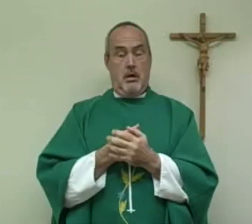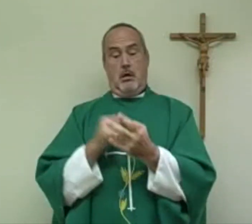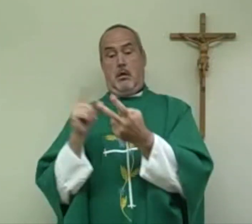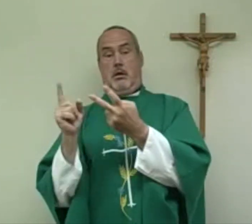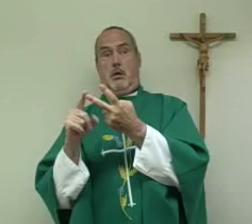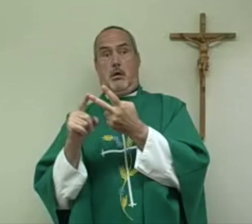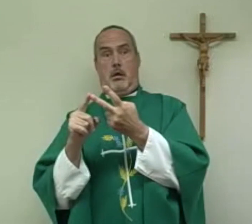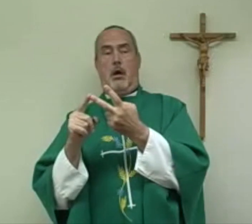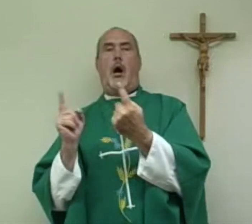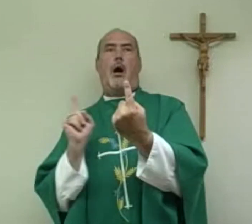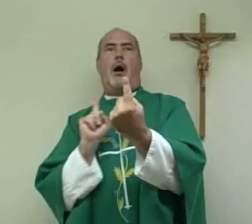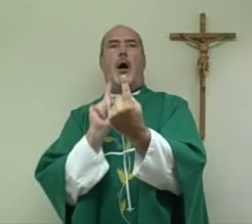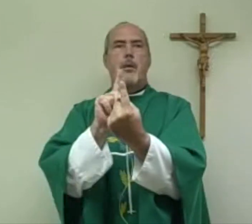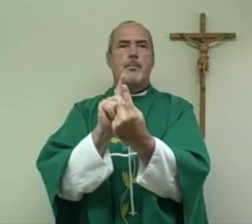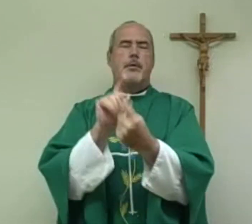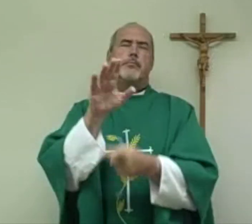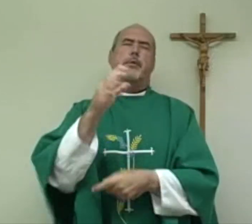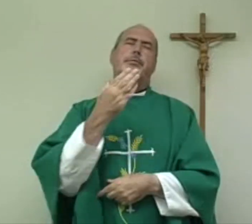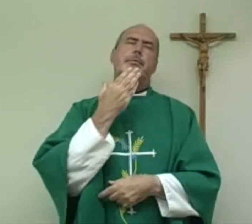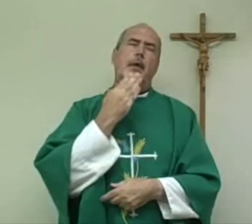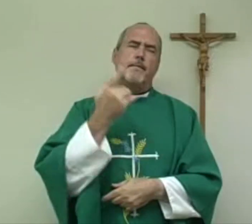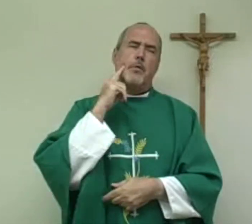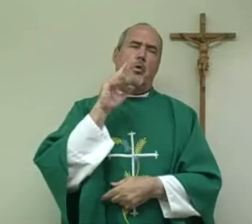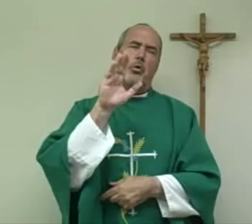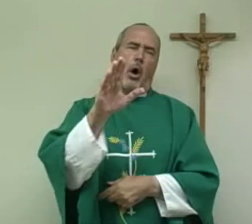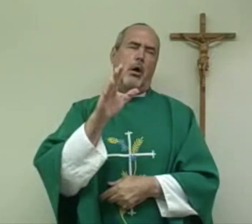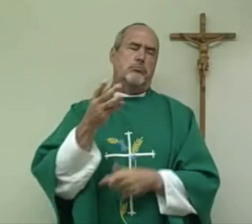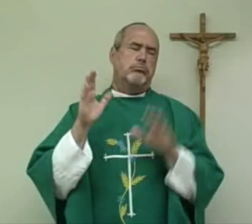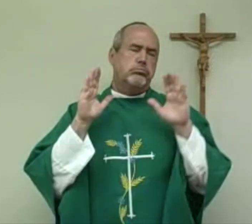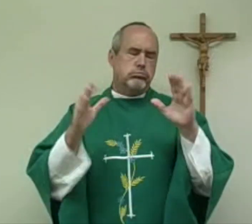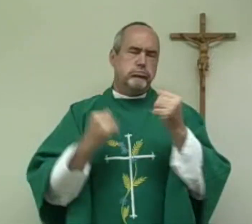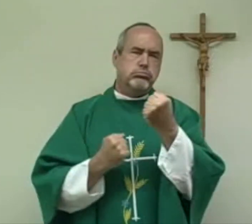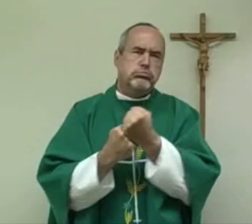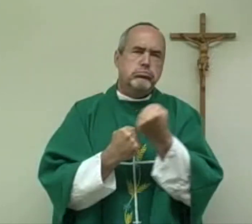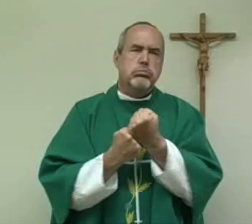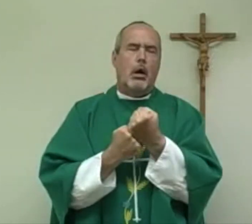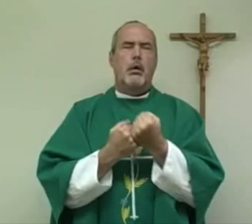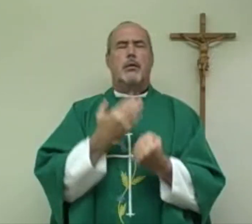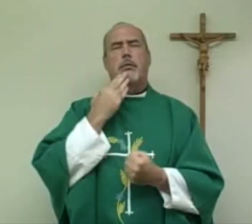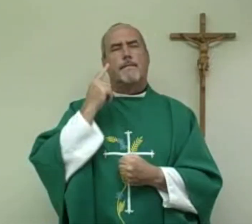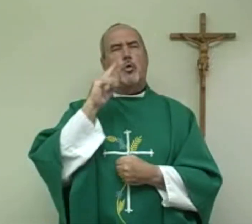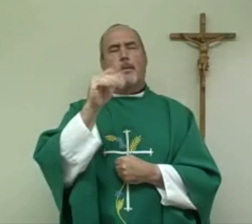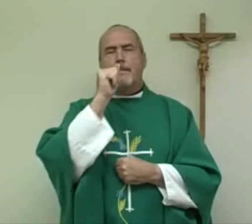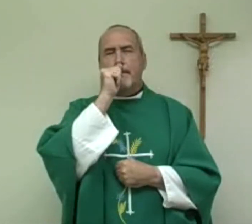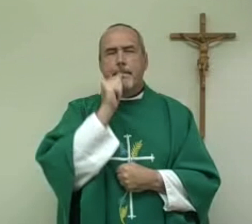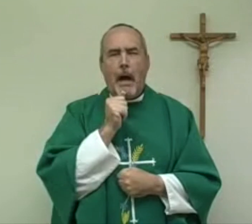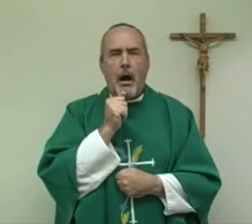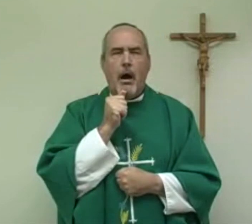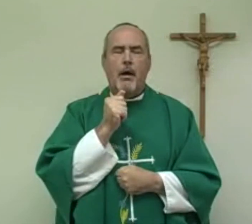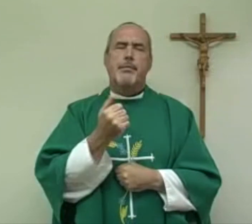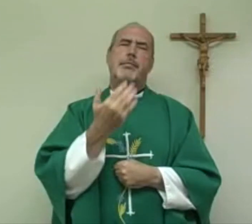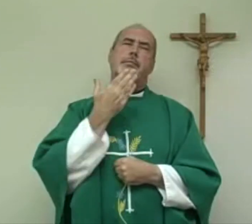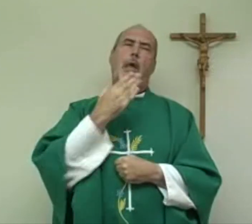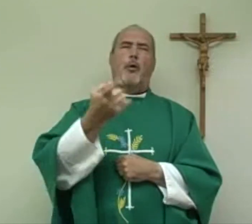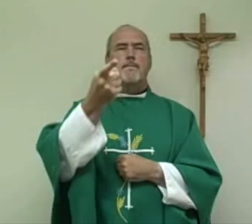everything." But the second person approaches you and says, "Oh, thank you for your wonderful support and for being